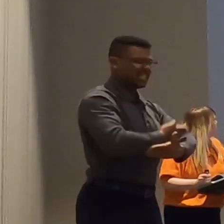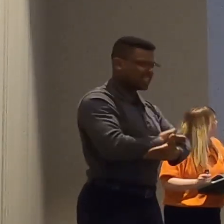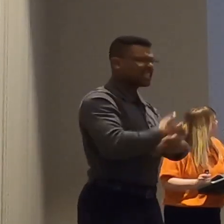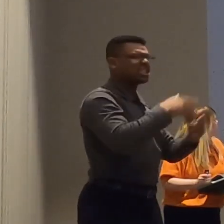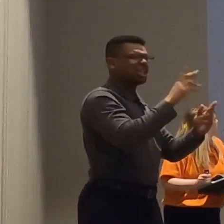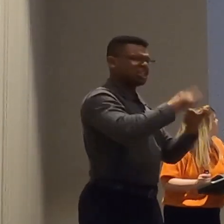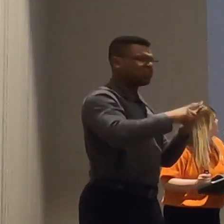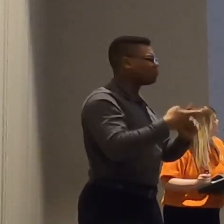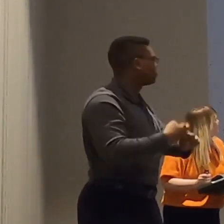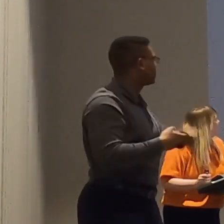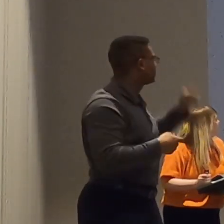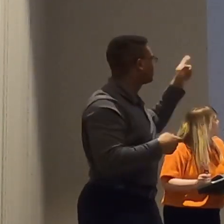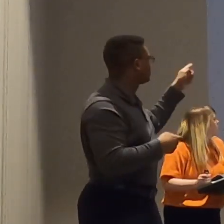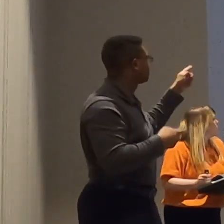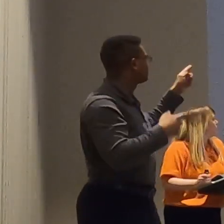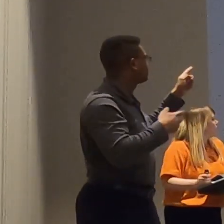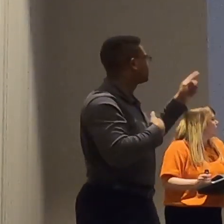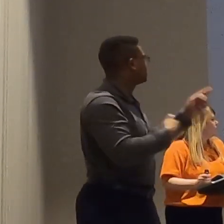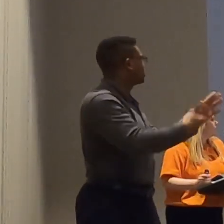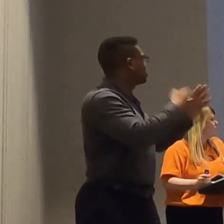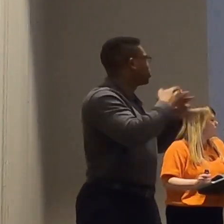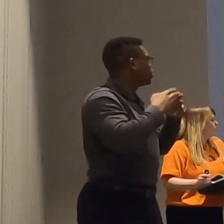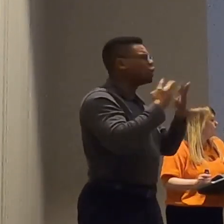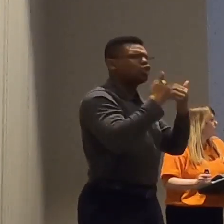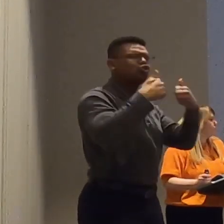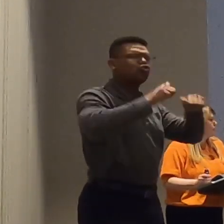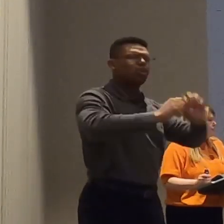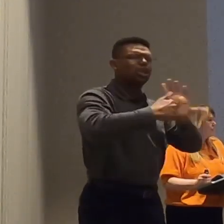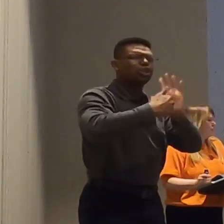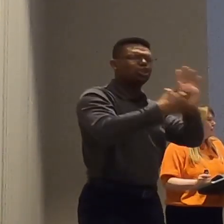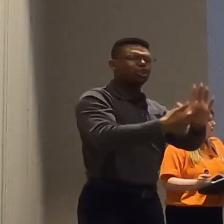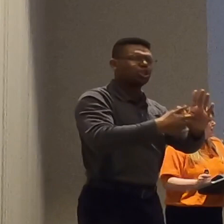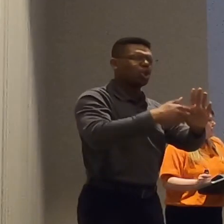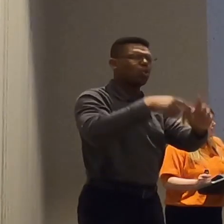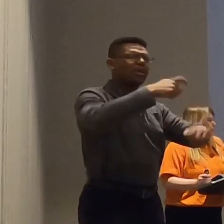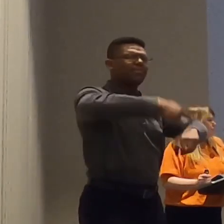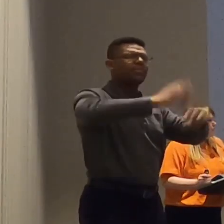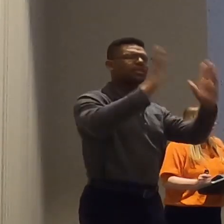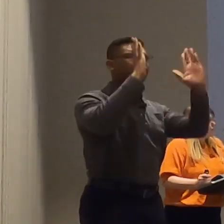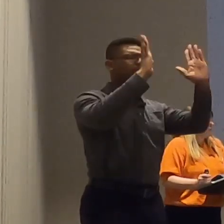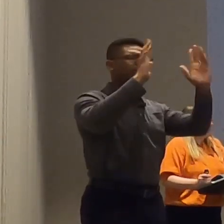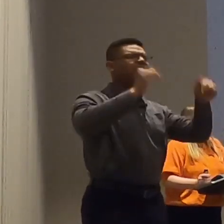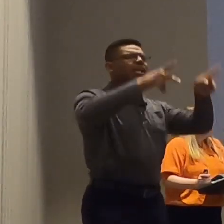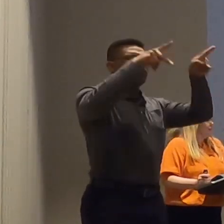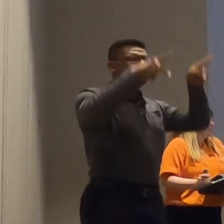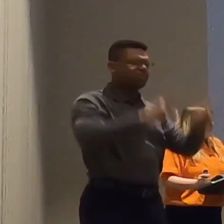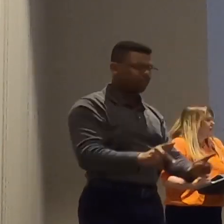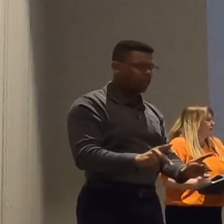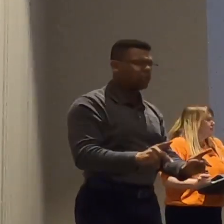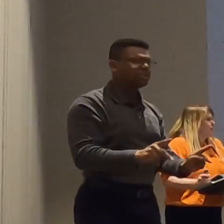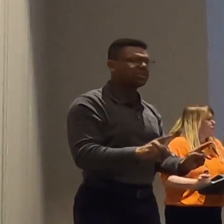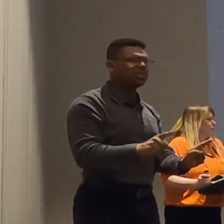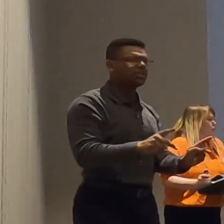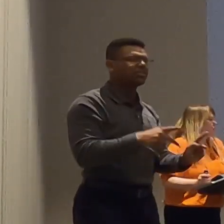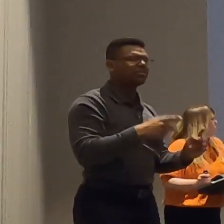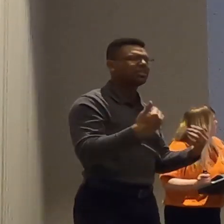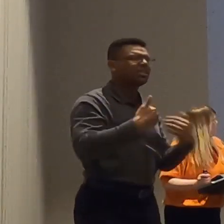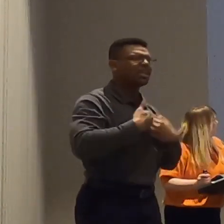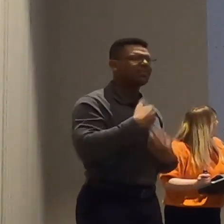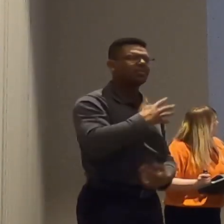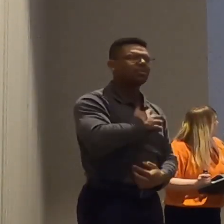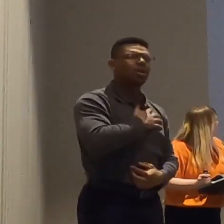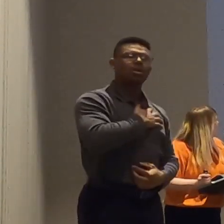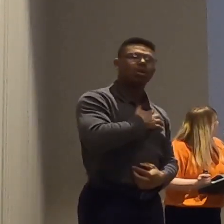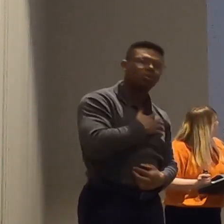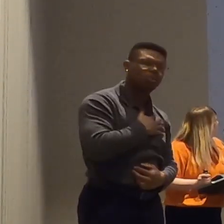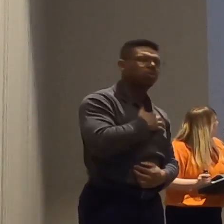is really sort of trying to convey this moment of this person, you know, just having this deep emotional